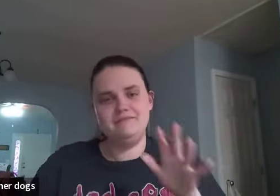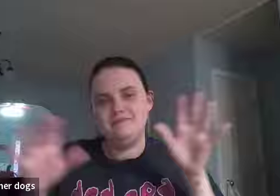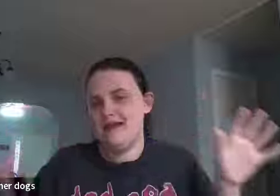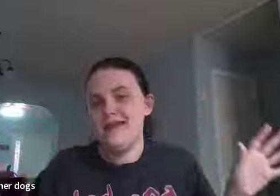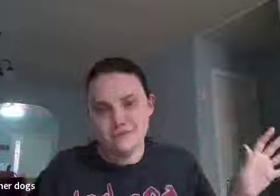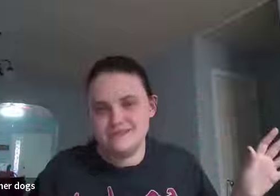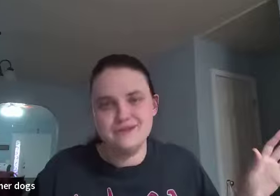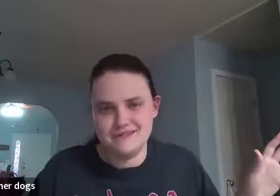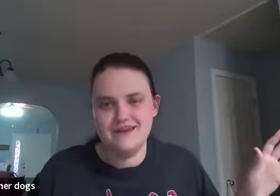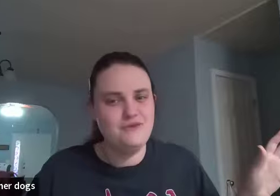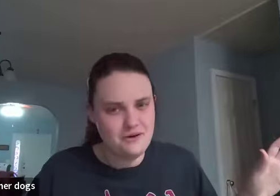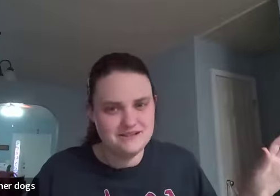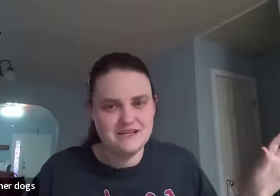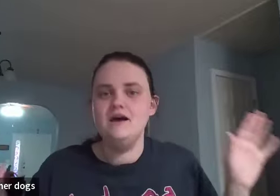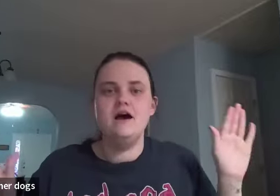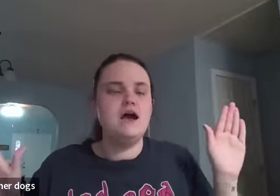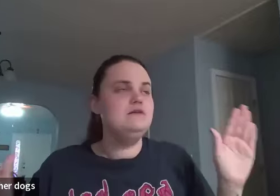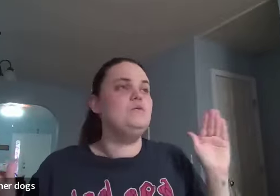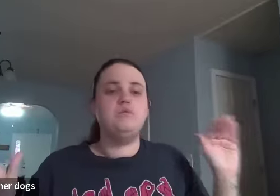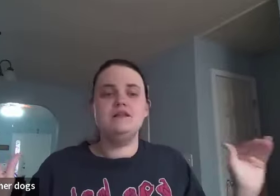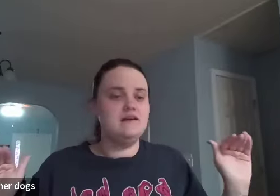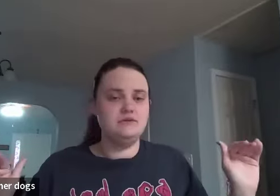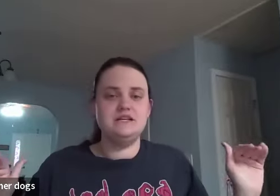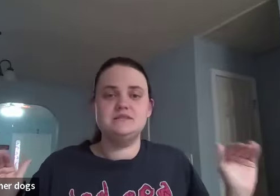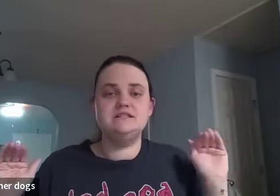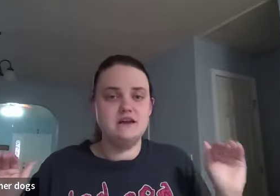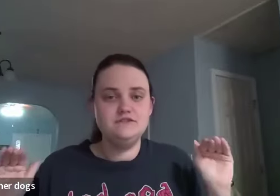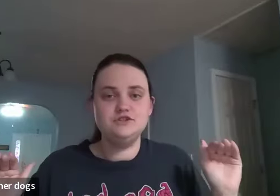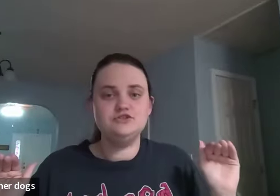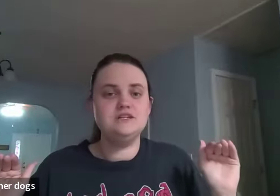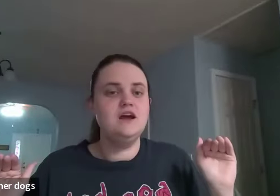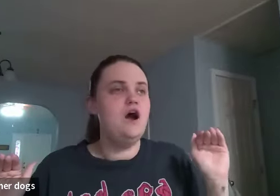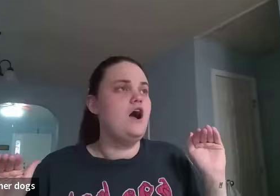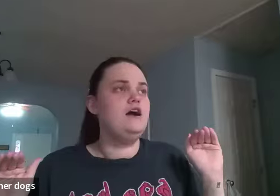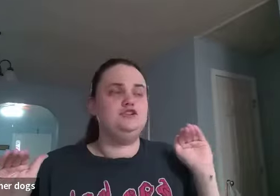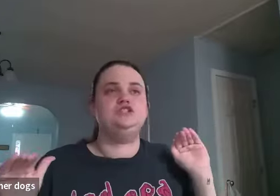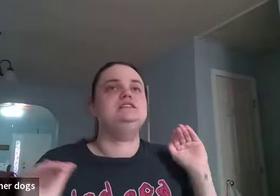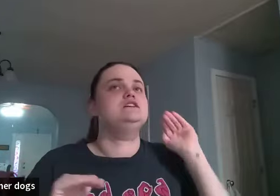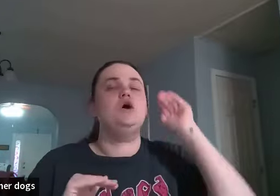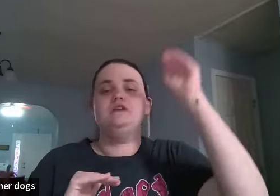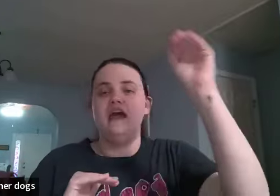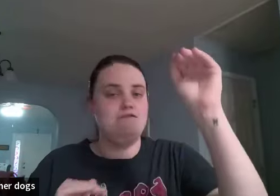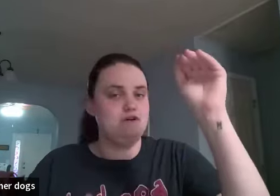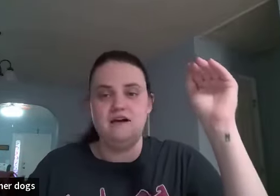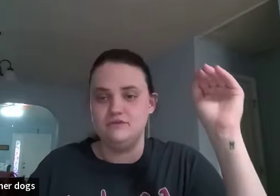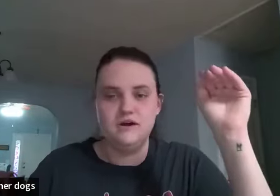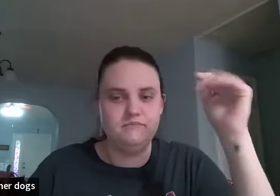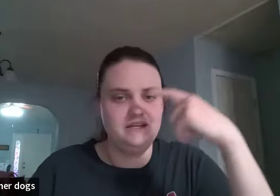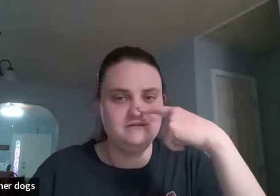mean, everyone's nosy, of course. I don't know what level it is, but deaf children just go to every level of being